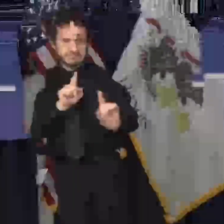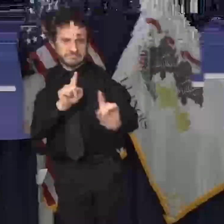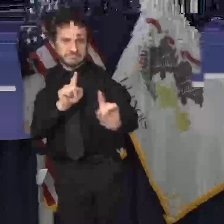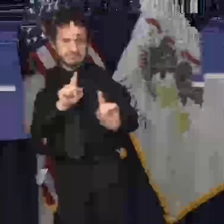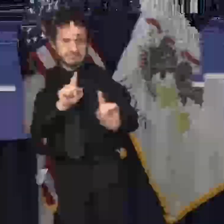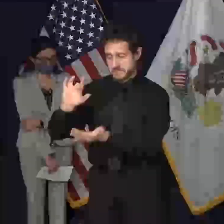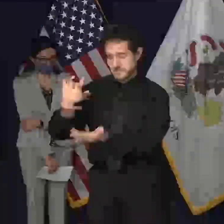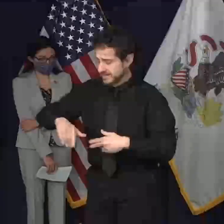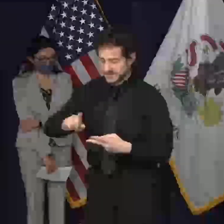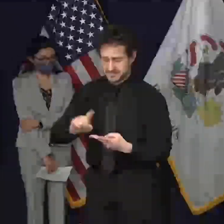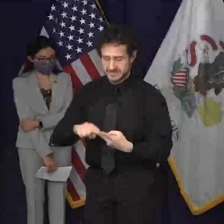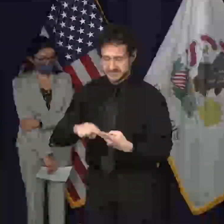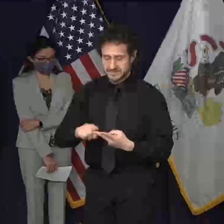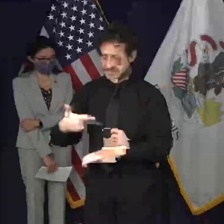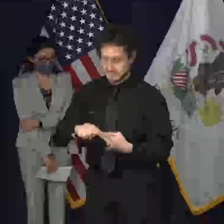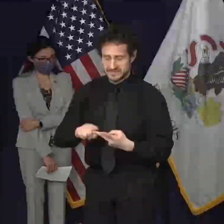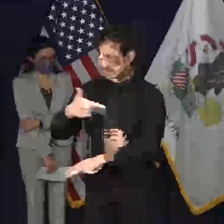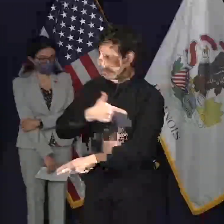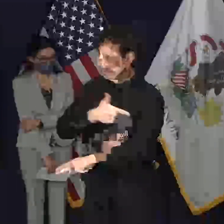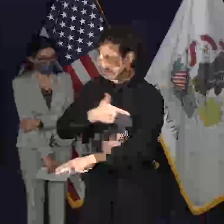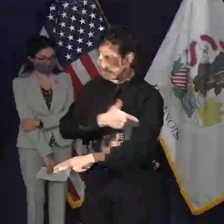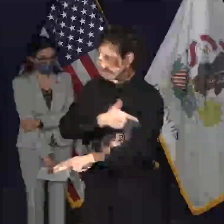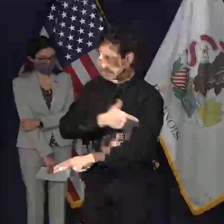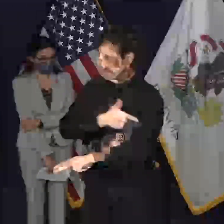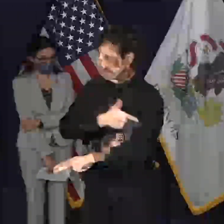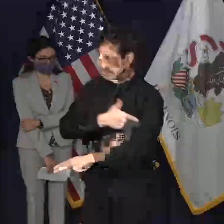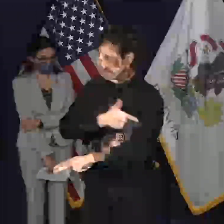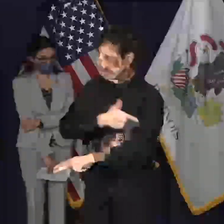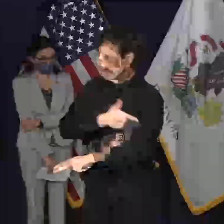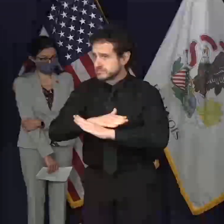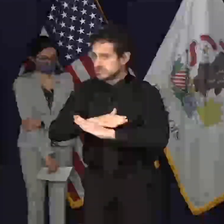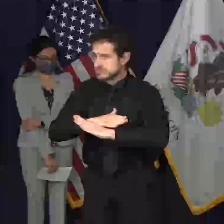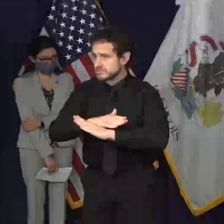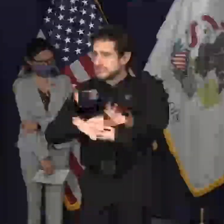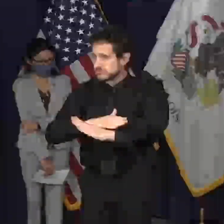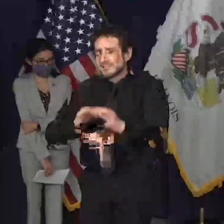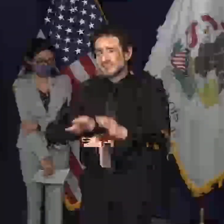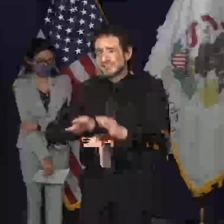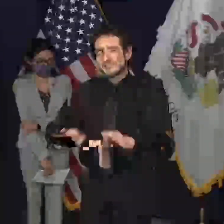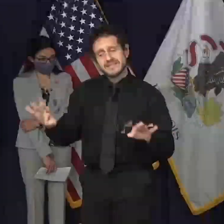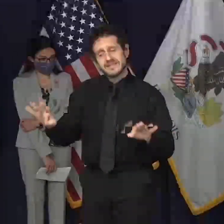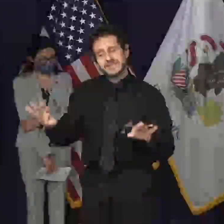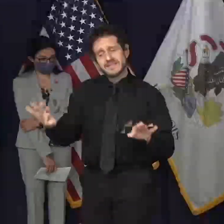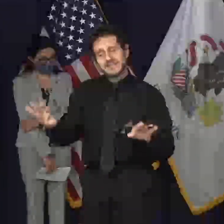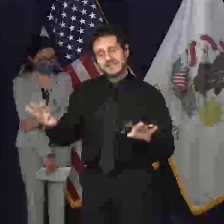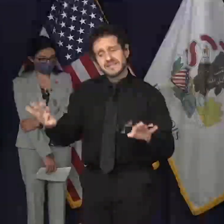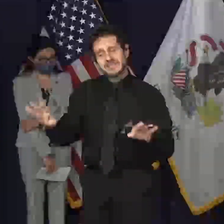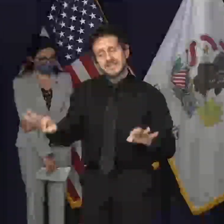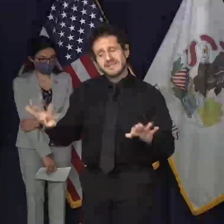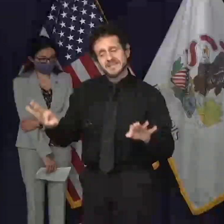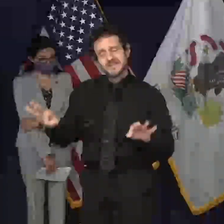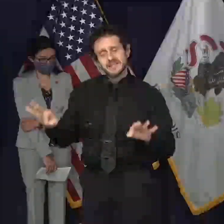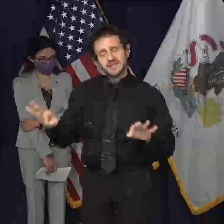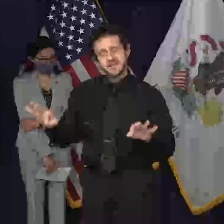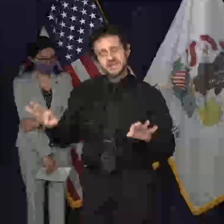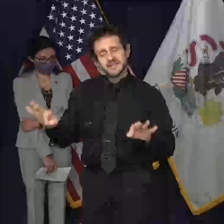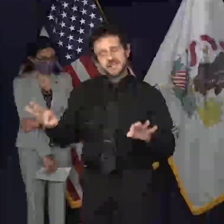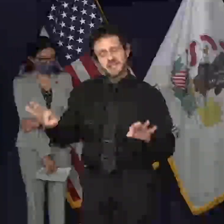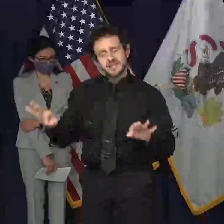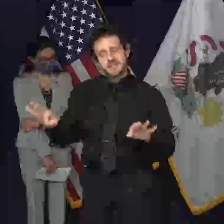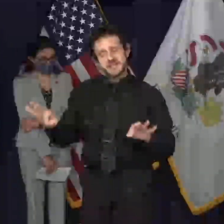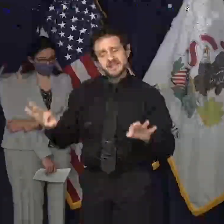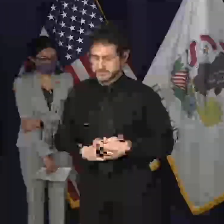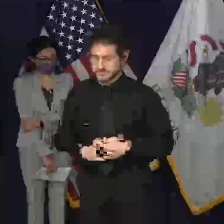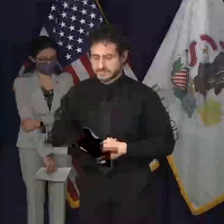have a vaccine. So we really aren't that far from where we